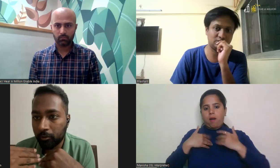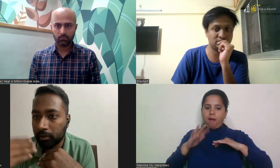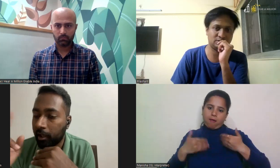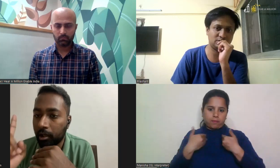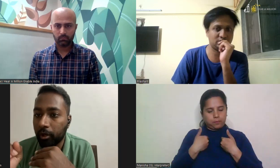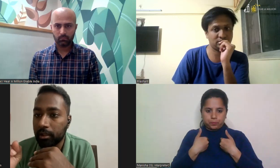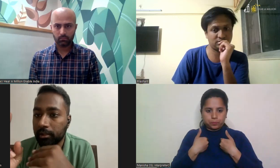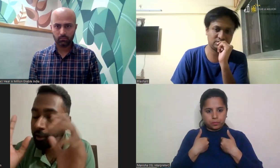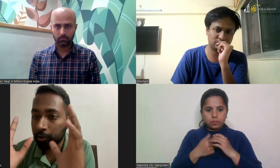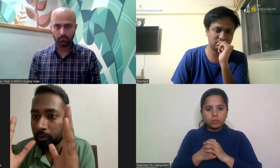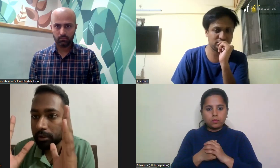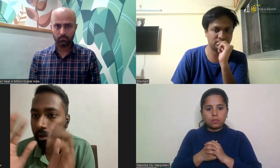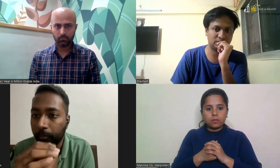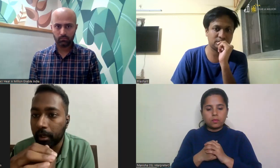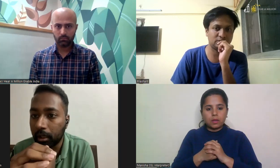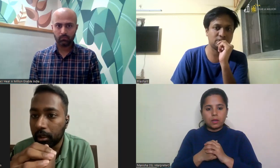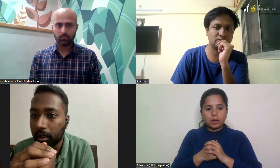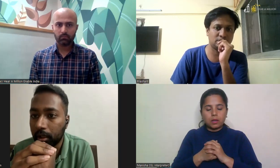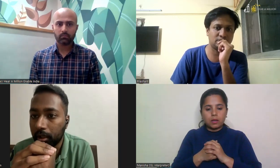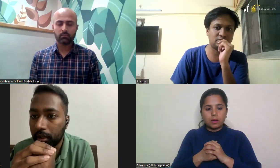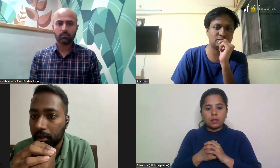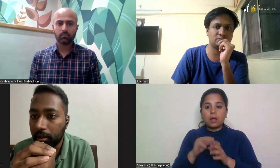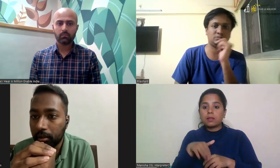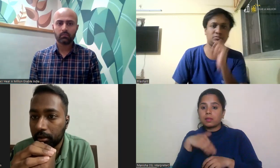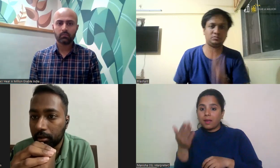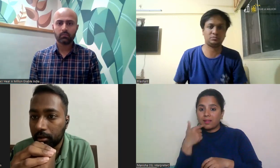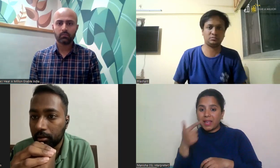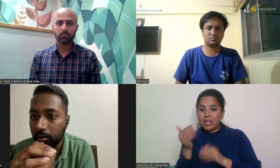I think so. Second one is insurance company.